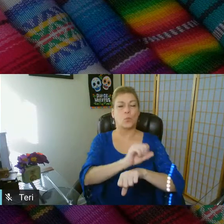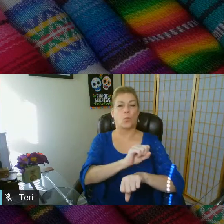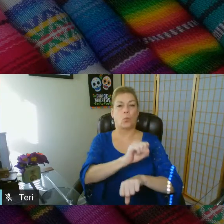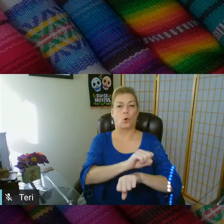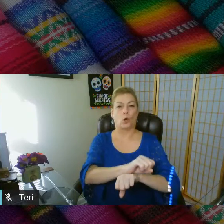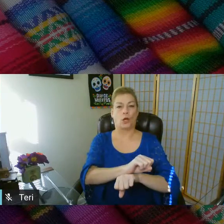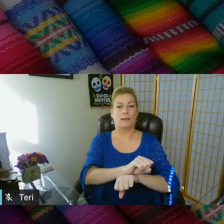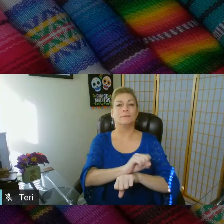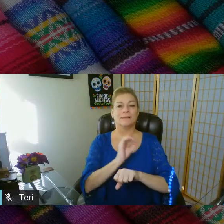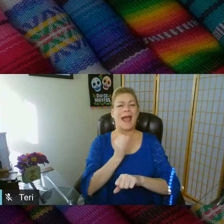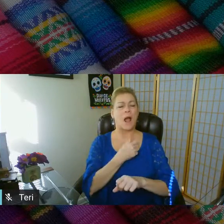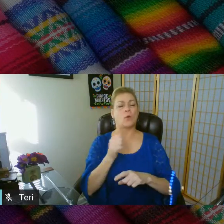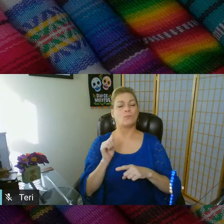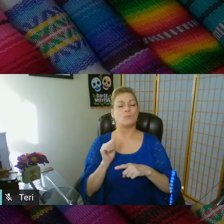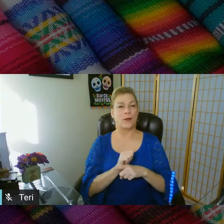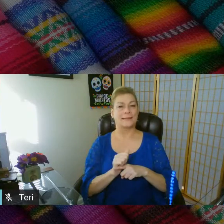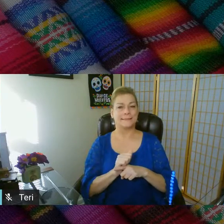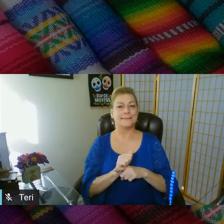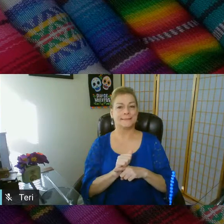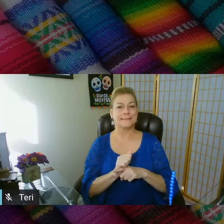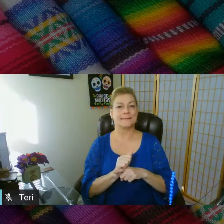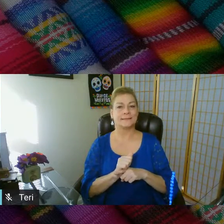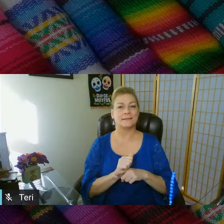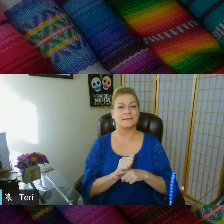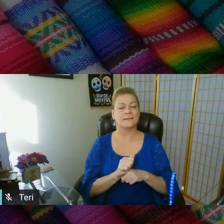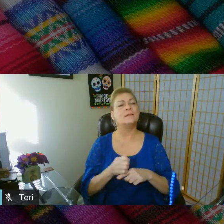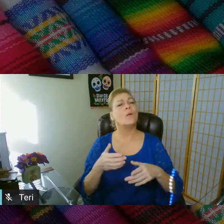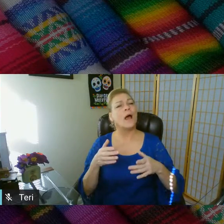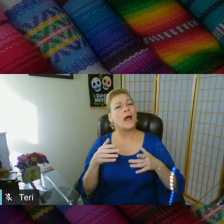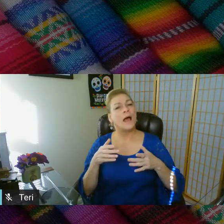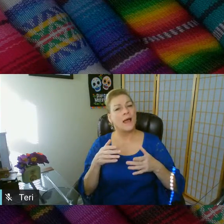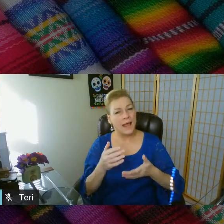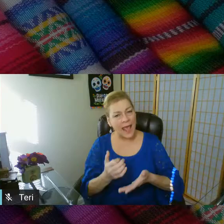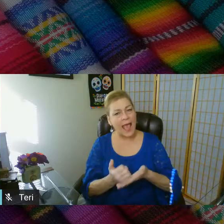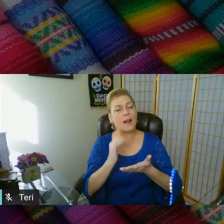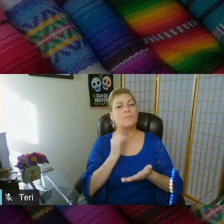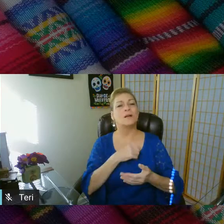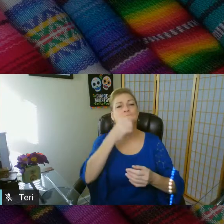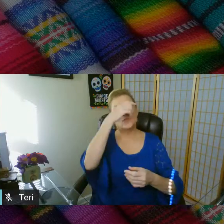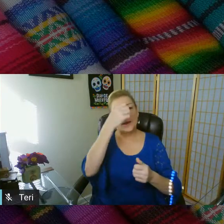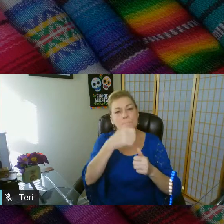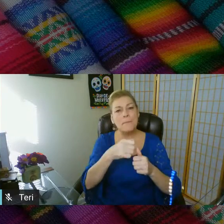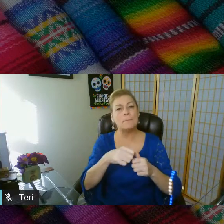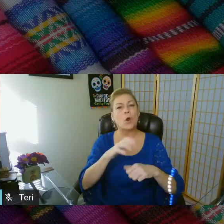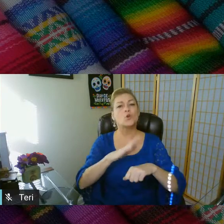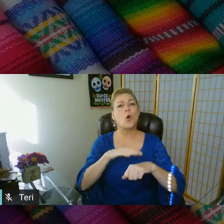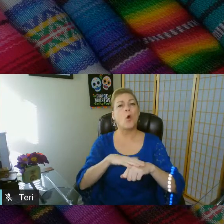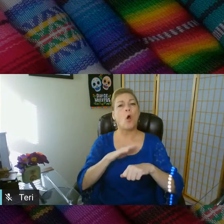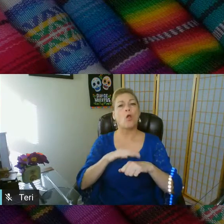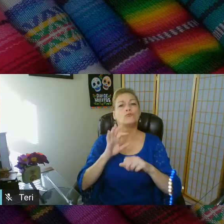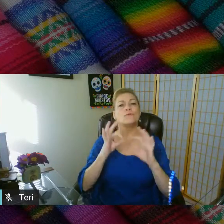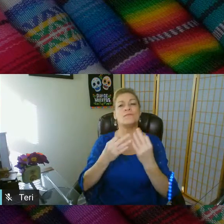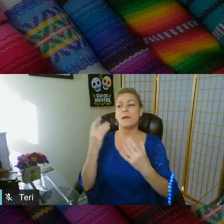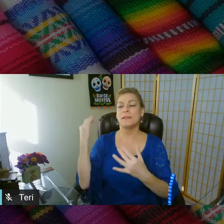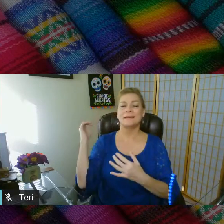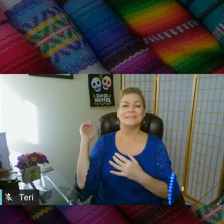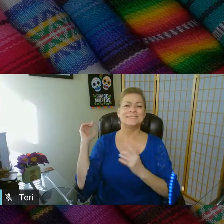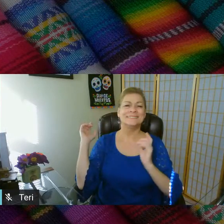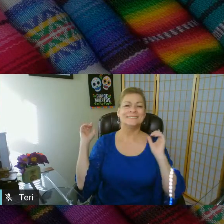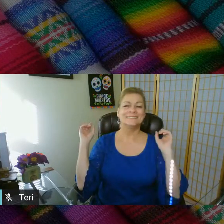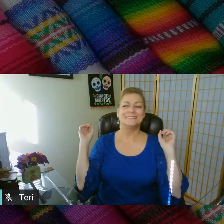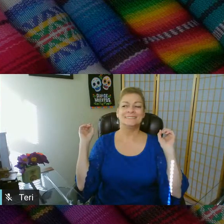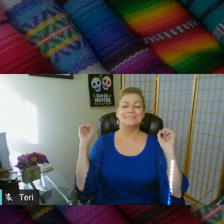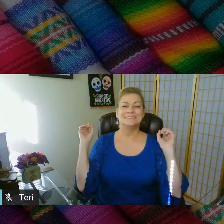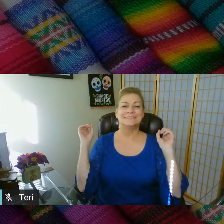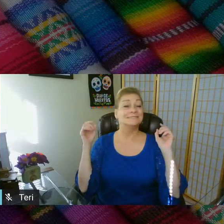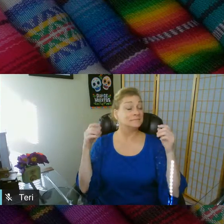spiritual practice. So let this remembering, let this calling to the ancestors be something, an experience that is uplifting